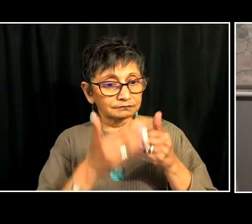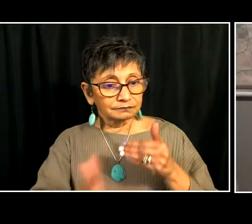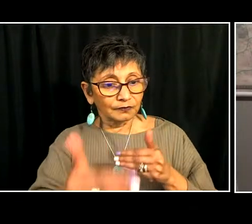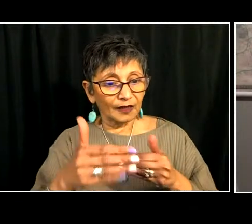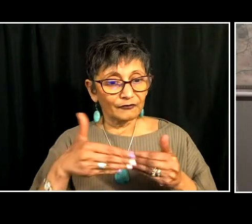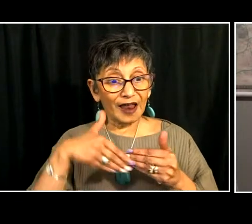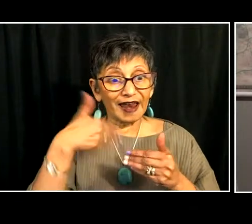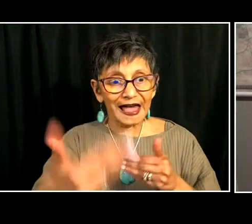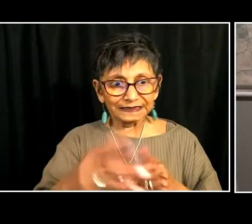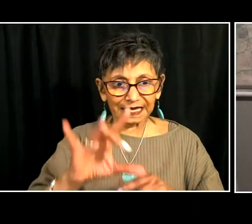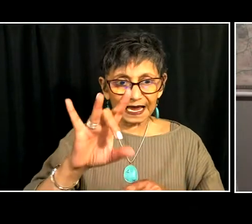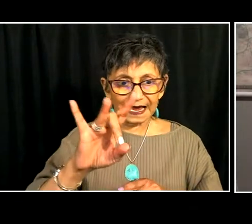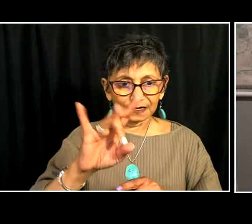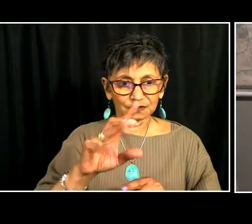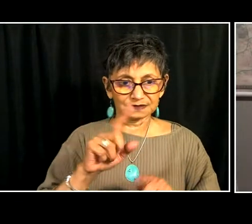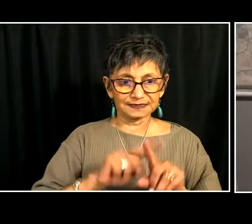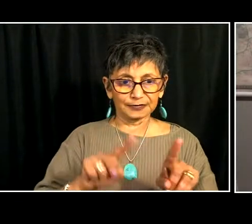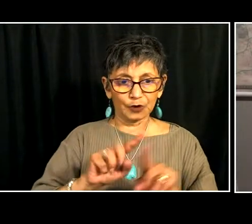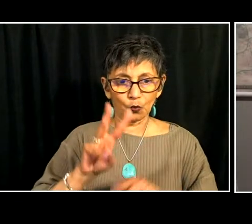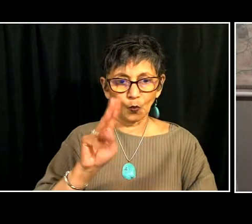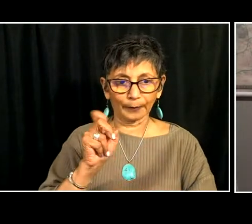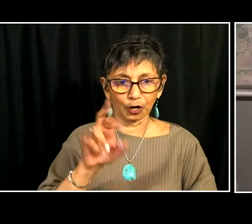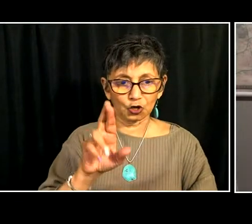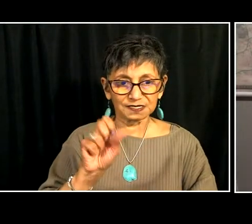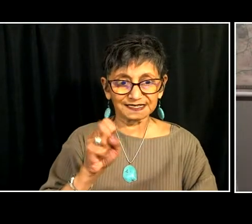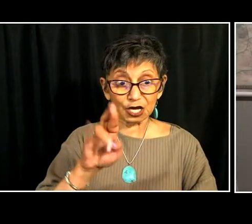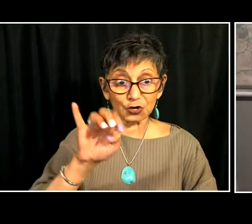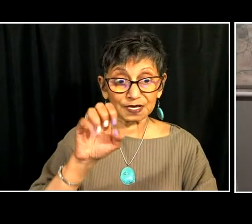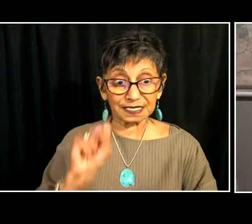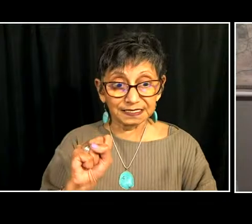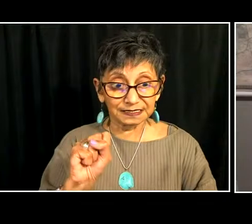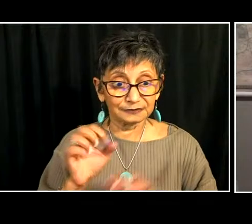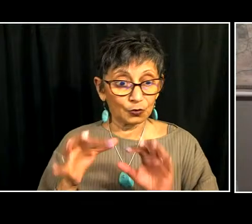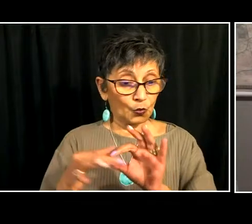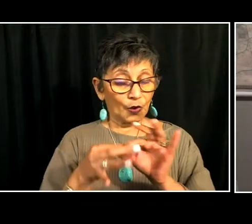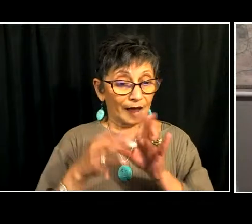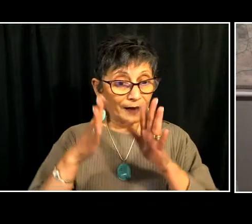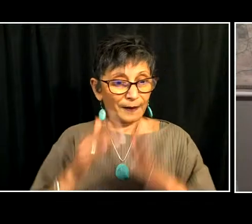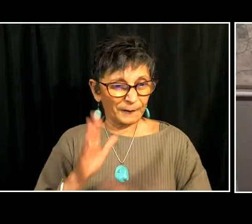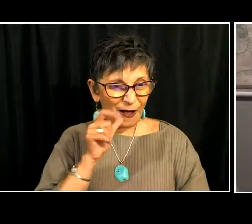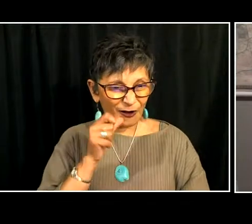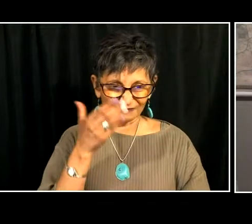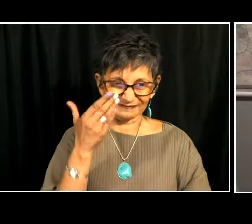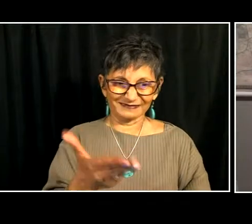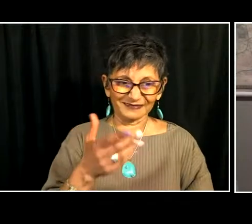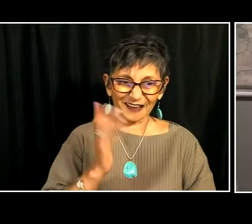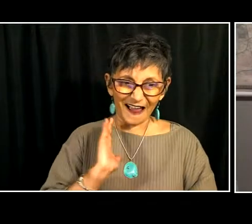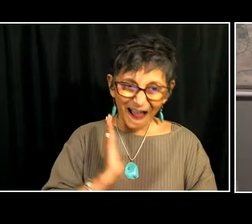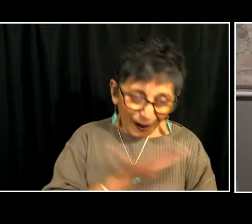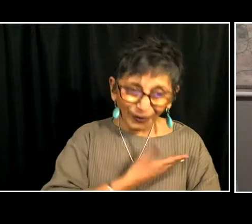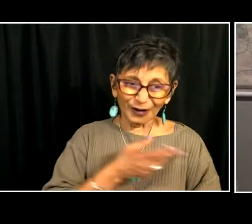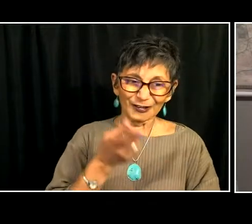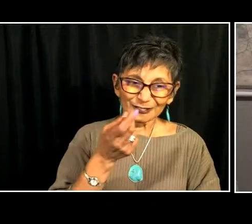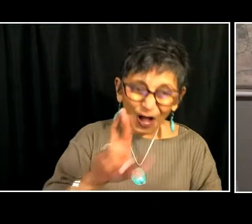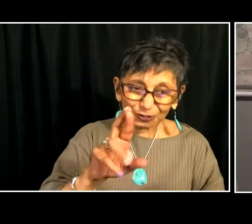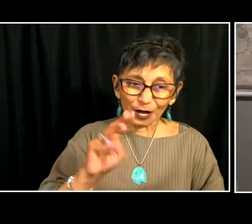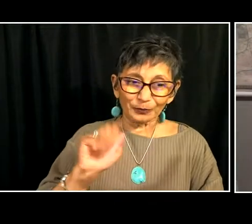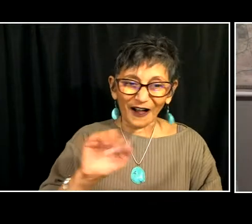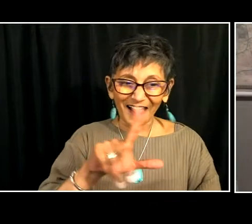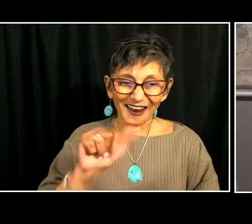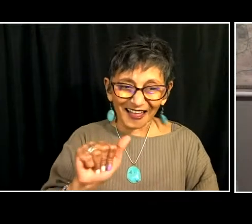Cornish. So please look out for the next 8 in our